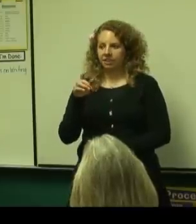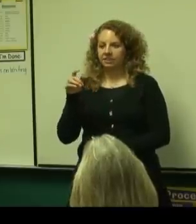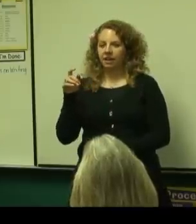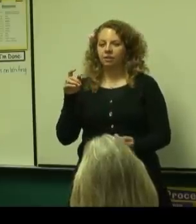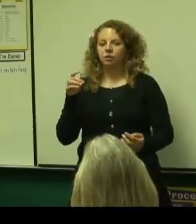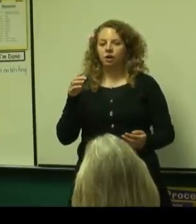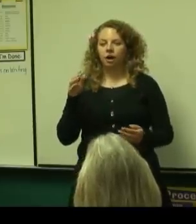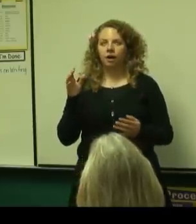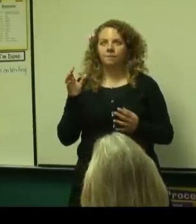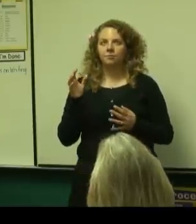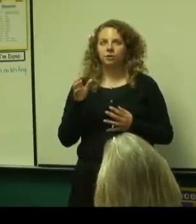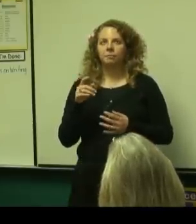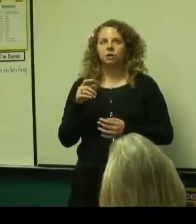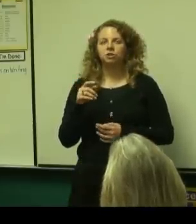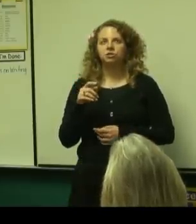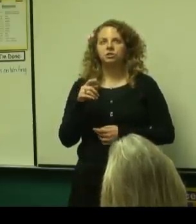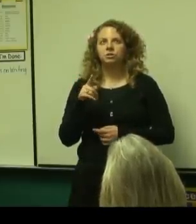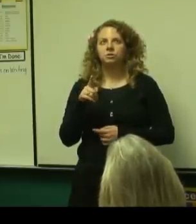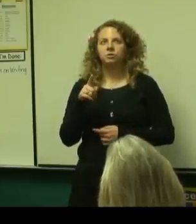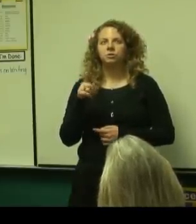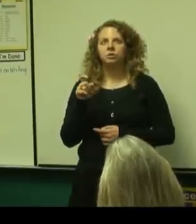is that for numbers,